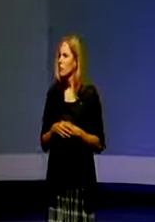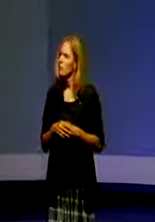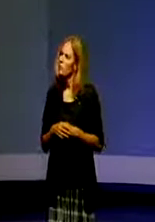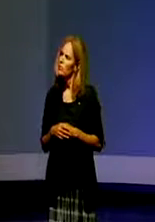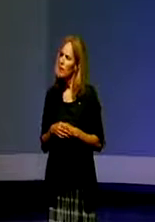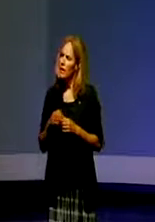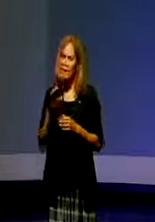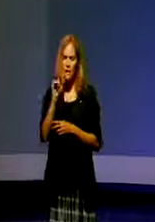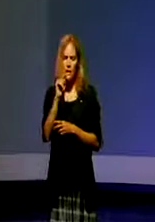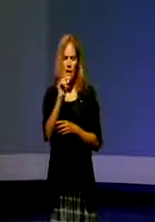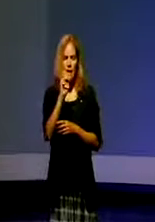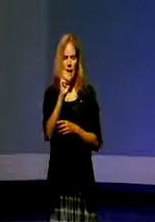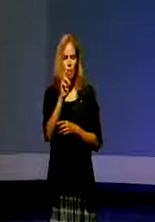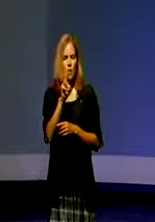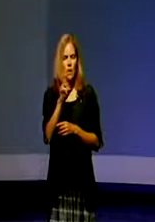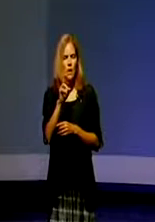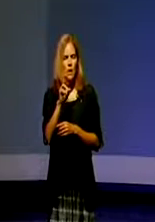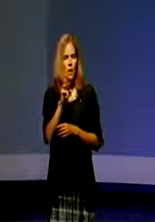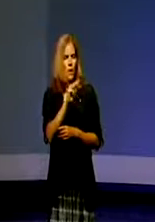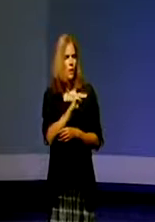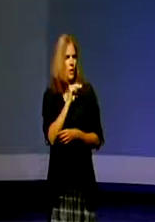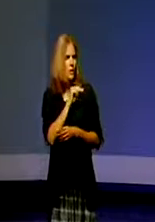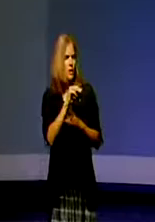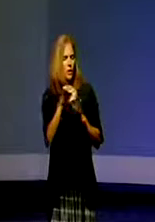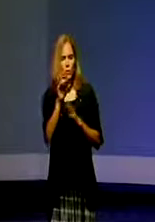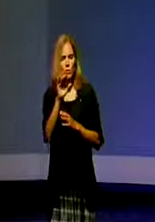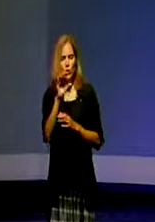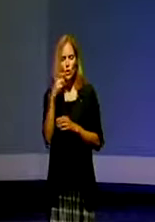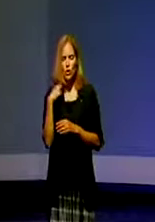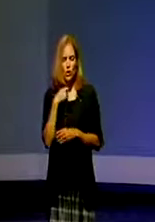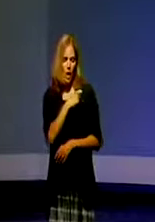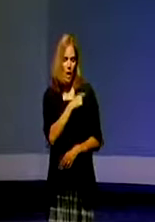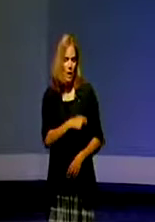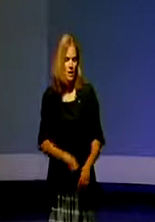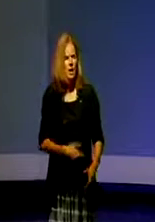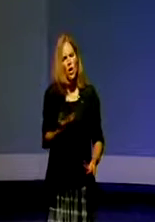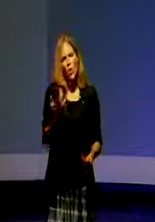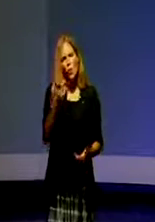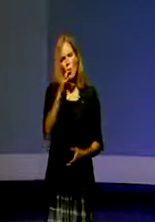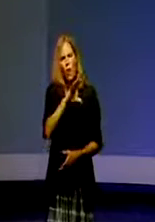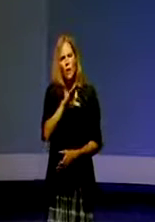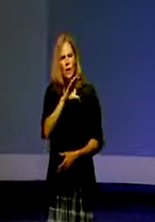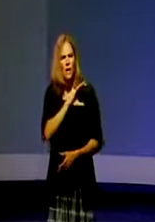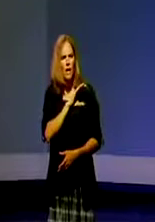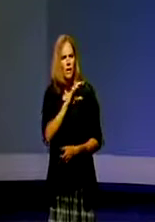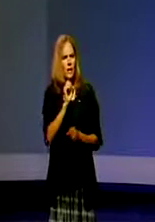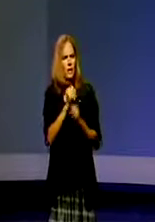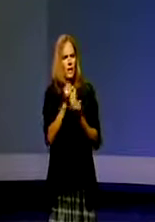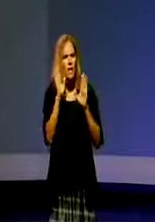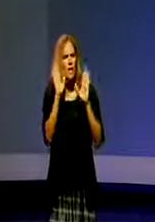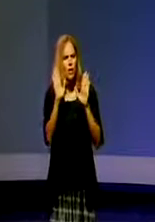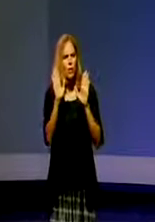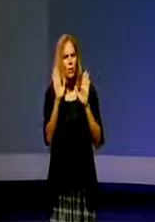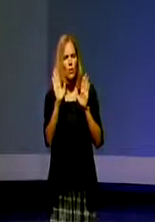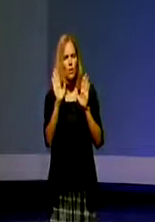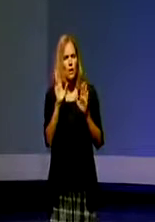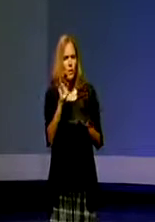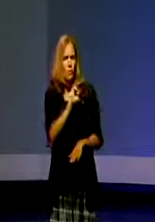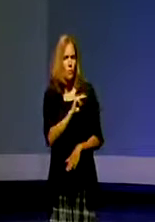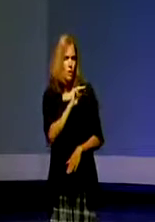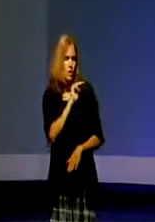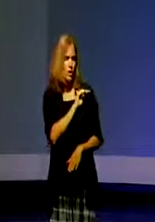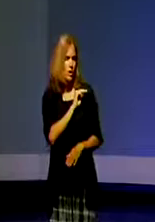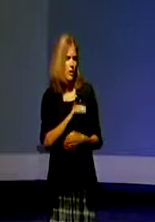great pioneering missionary to inland China, said, "What are the characteristics that make a great